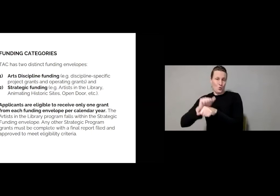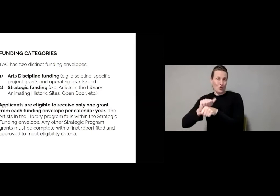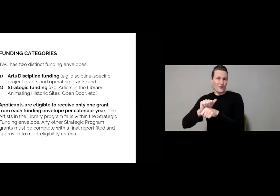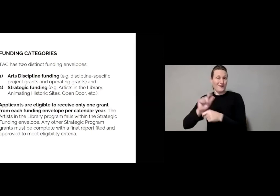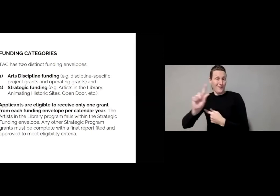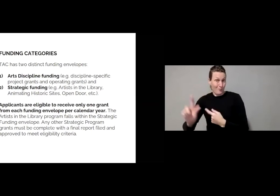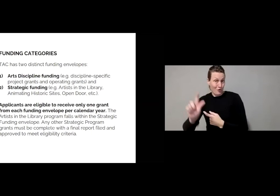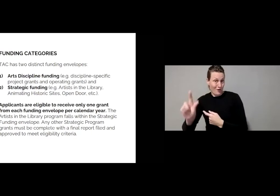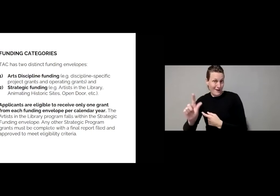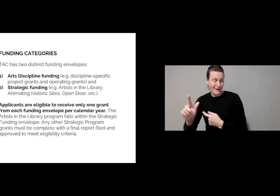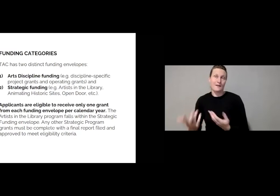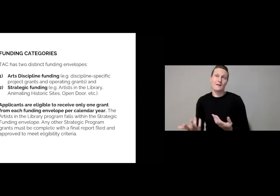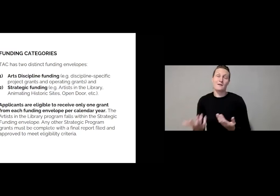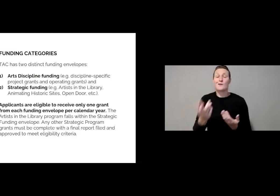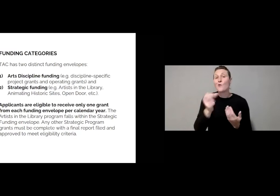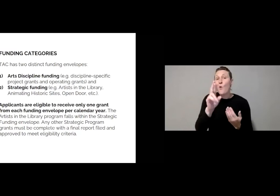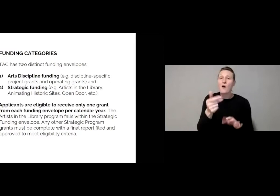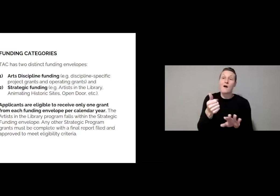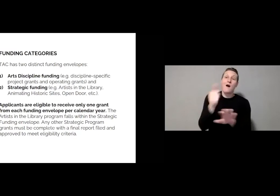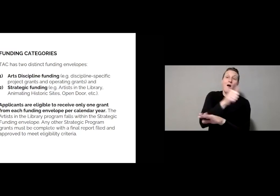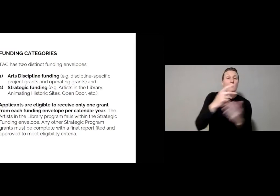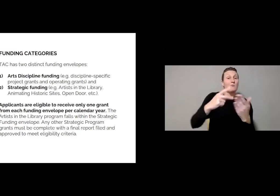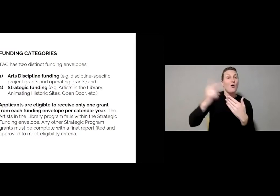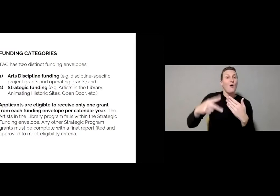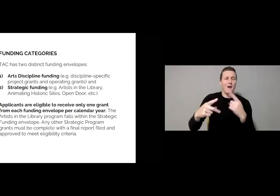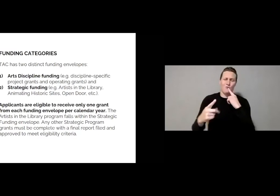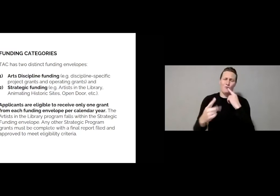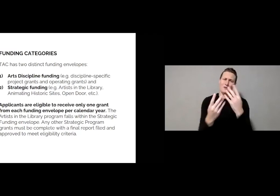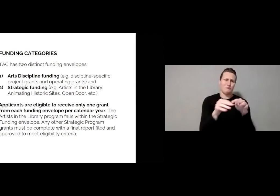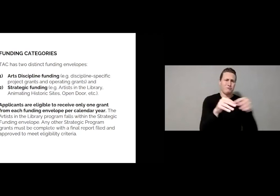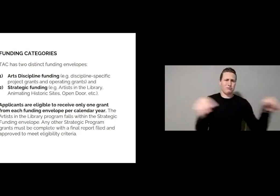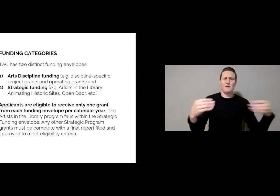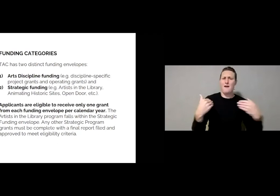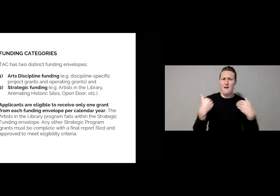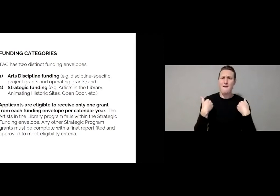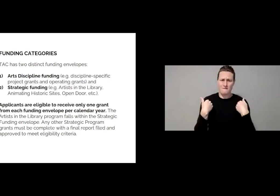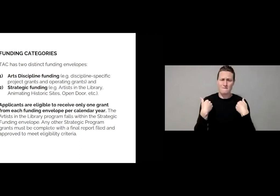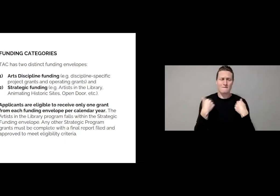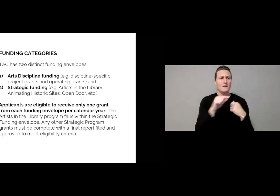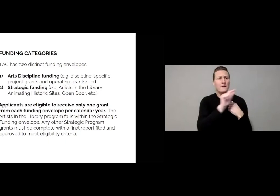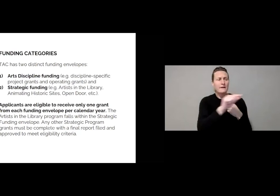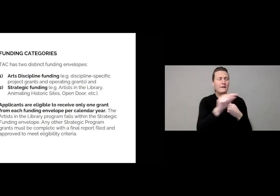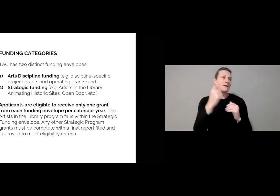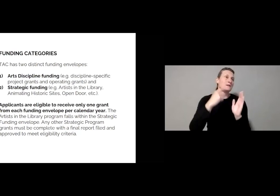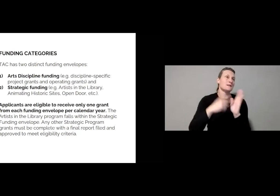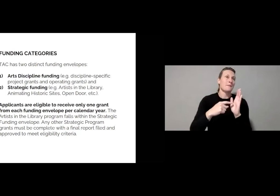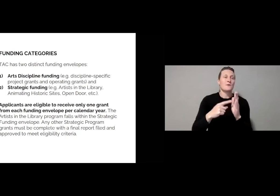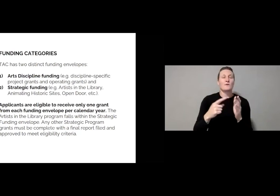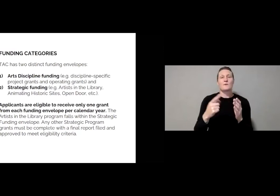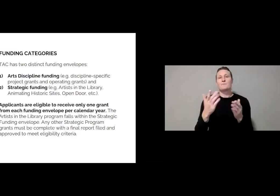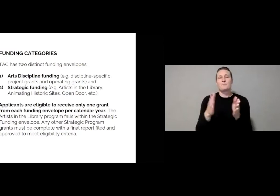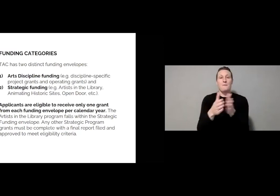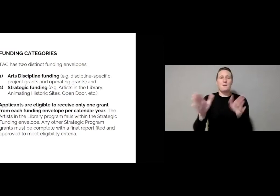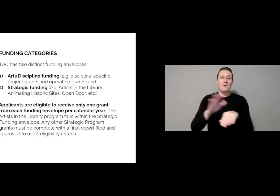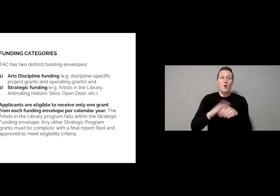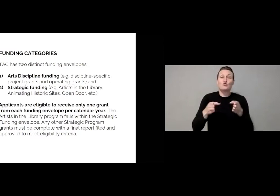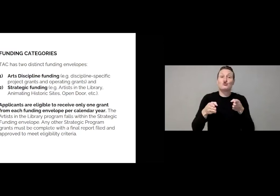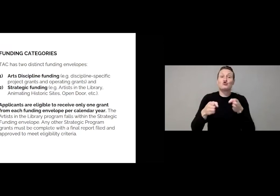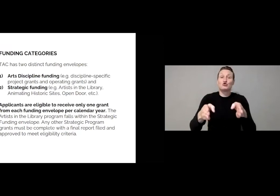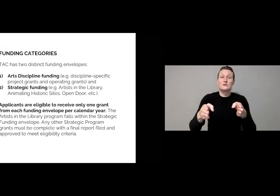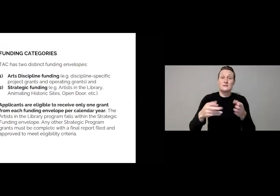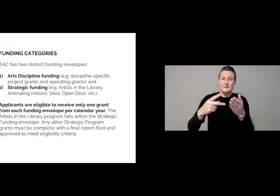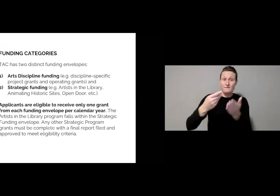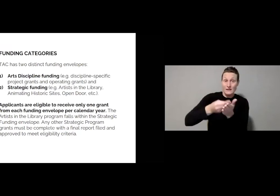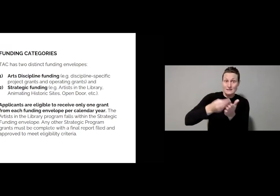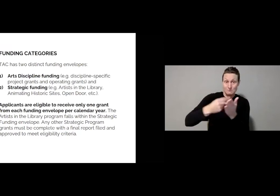parks or animating Toronto streets and all the other types of strategic programs. So you're able to have one in each category. as the